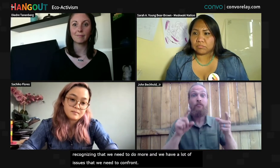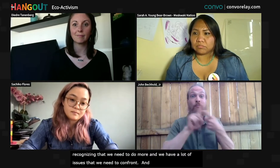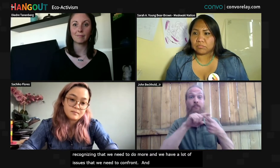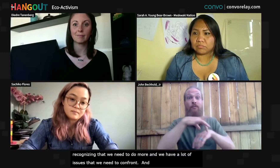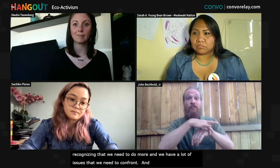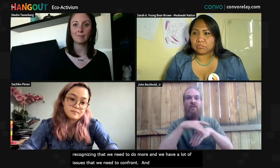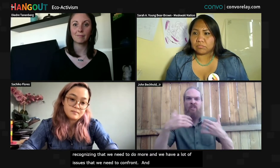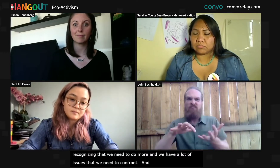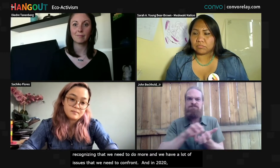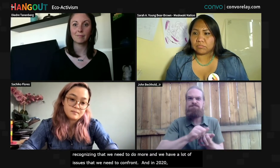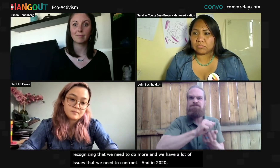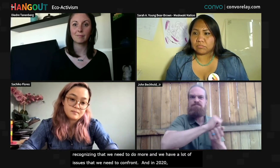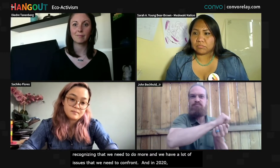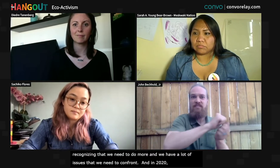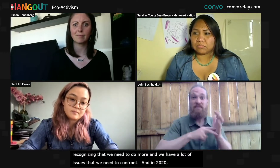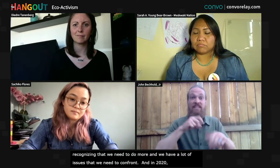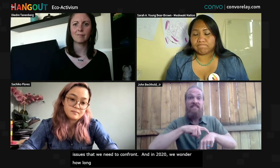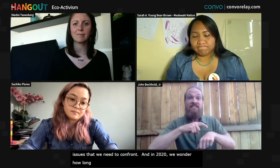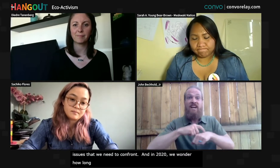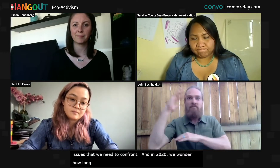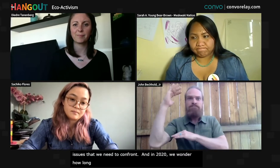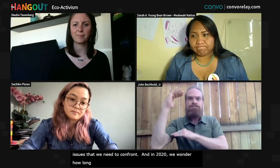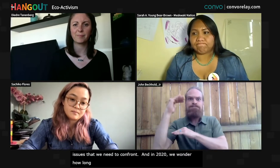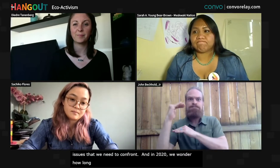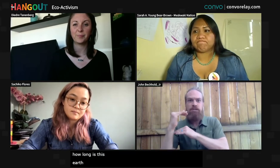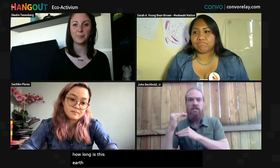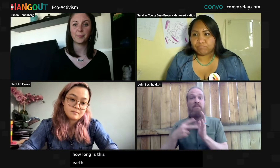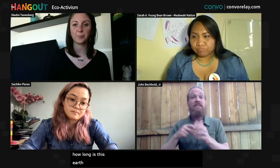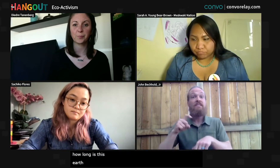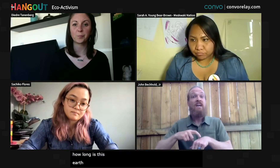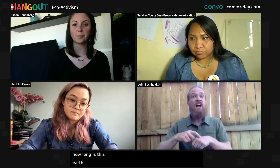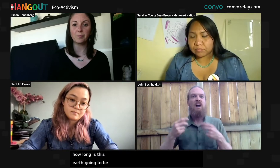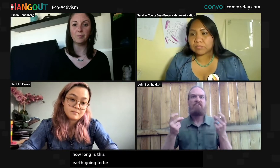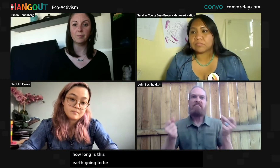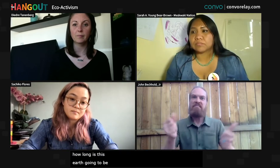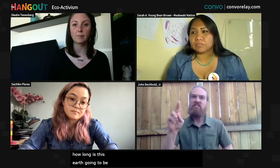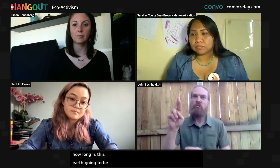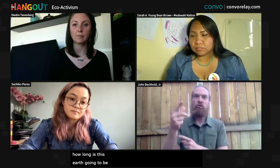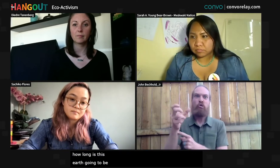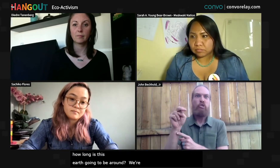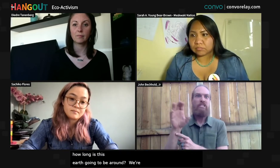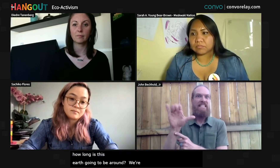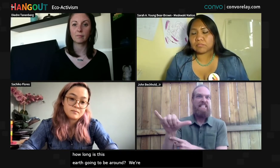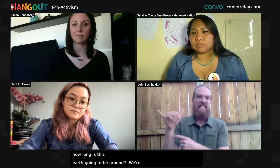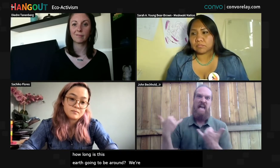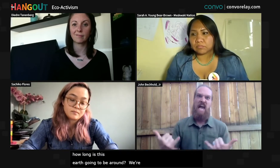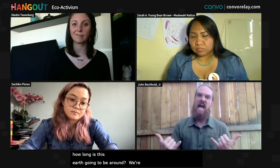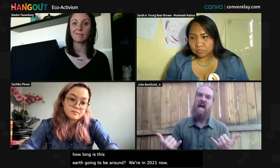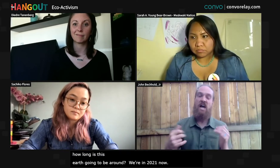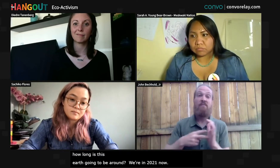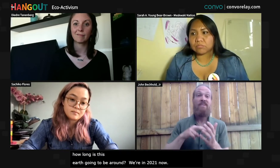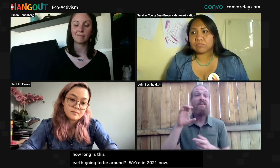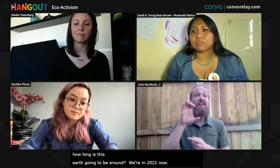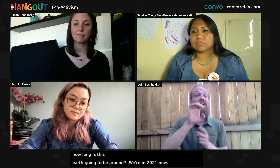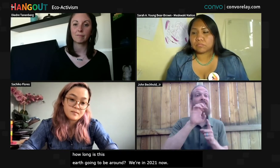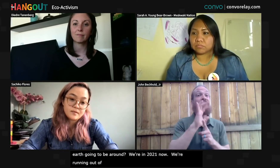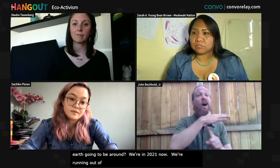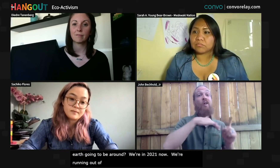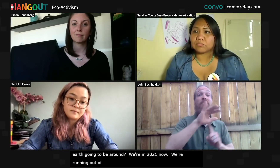earth going to be around. We're in 2021 now. We're, running out of resources and there's a lot of destruction. So the time